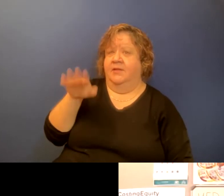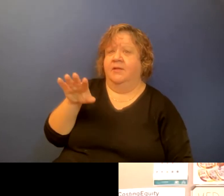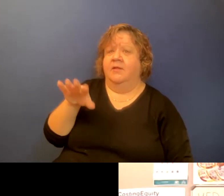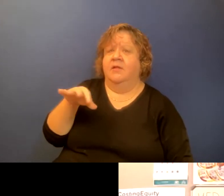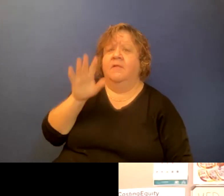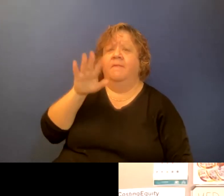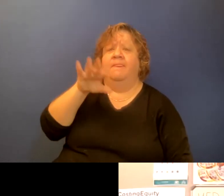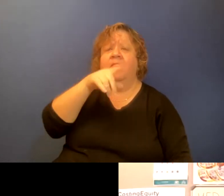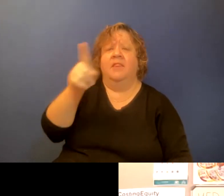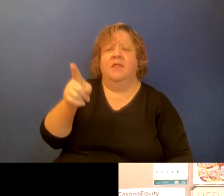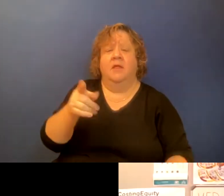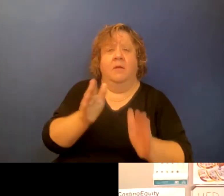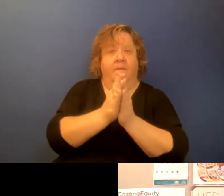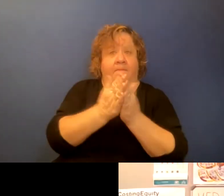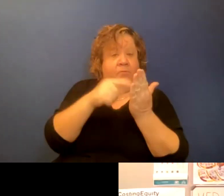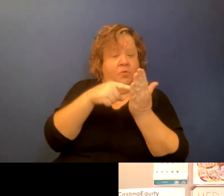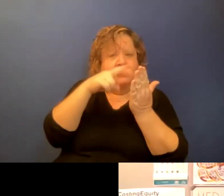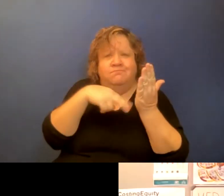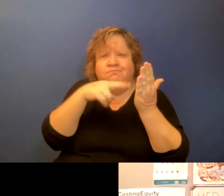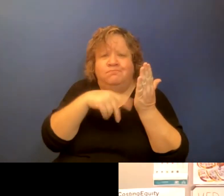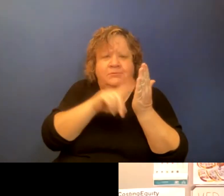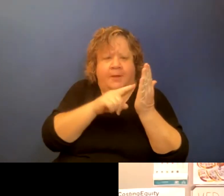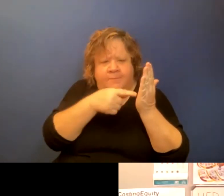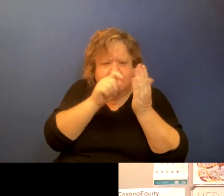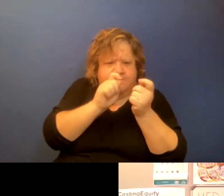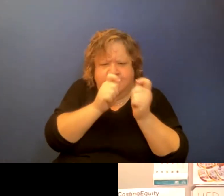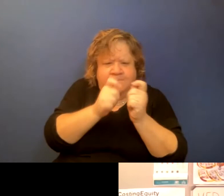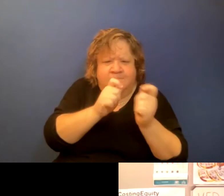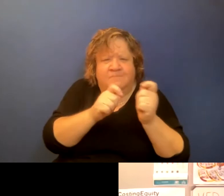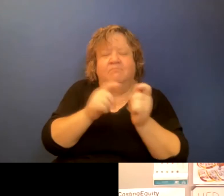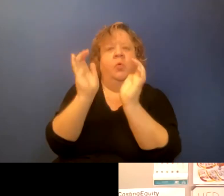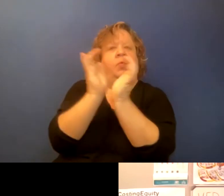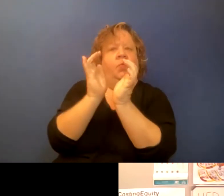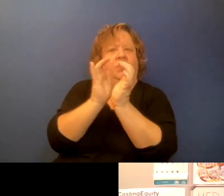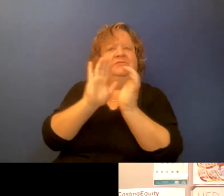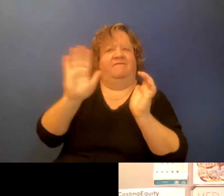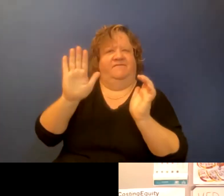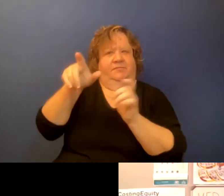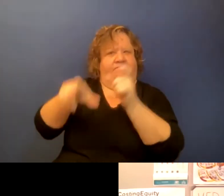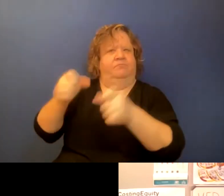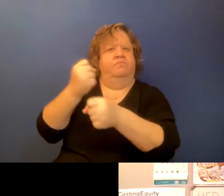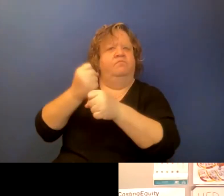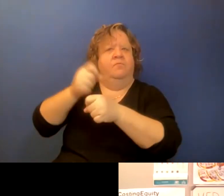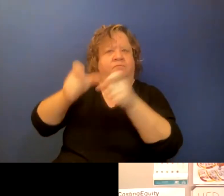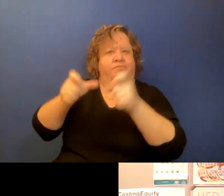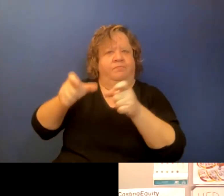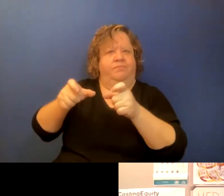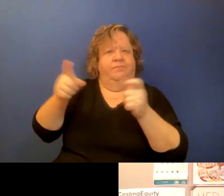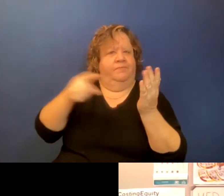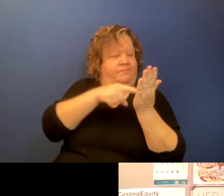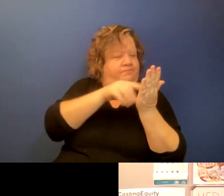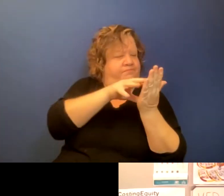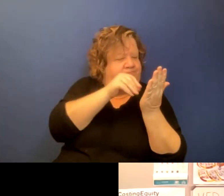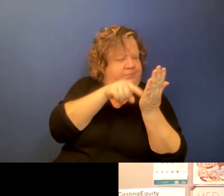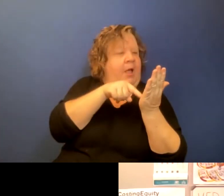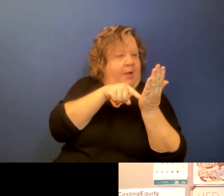be, because they have such a massive impact on the sector that involves supporting children in some of the